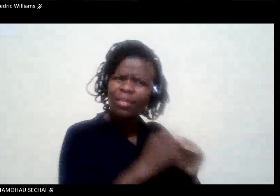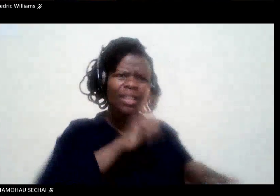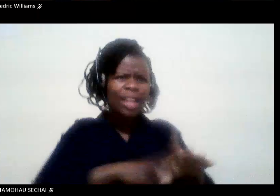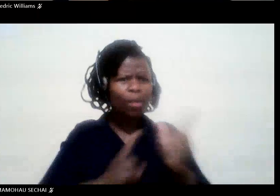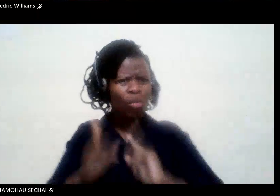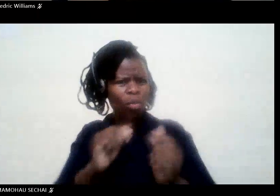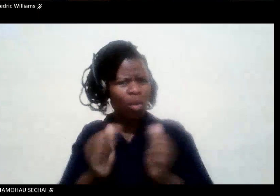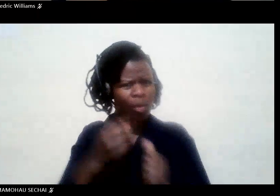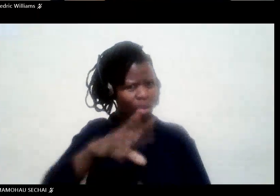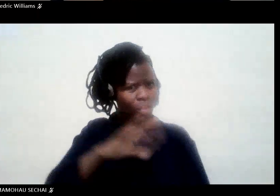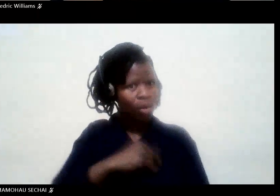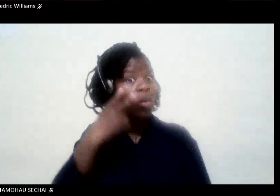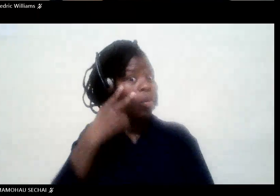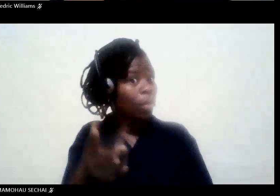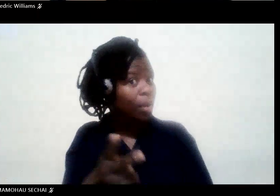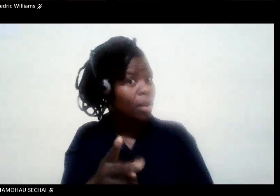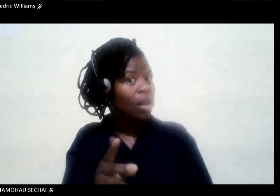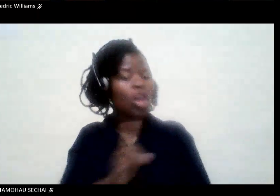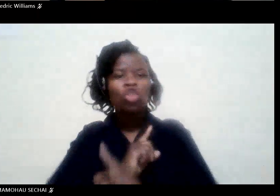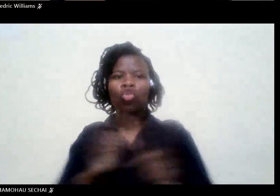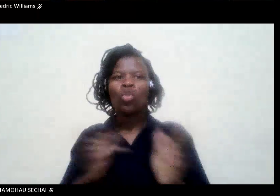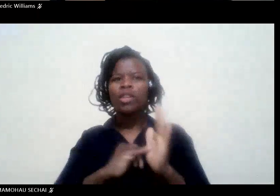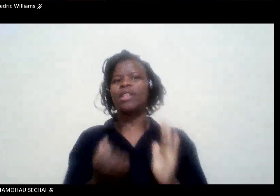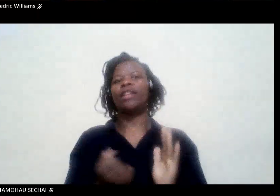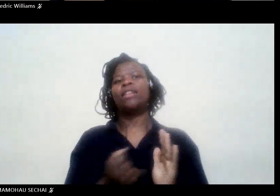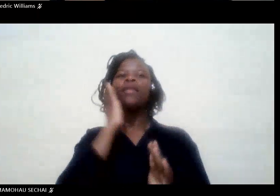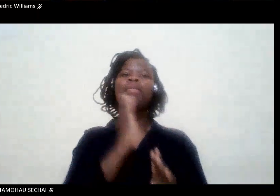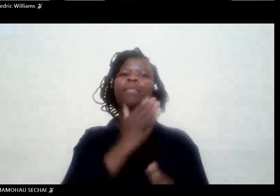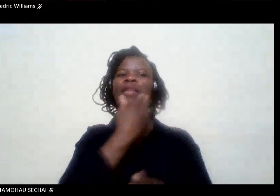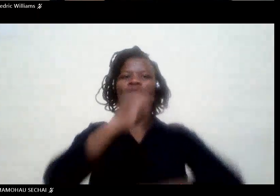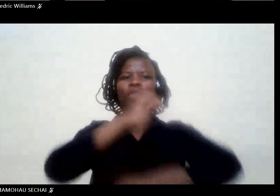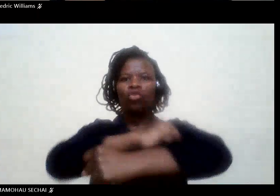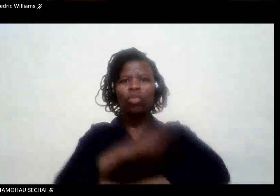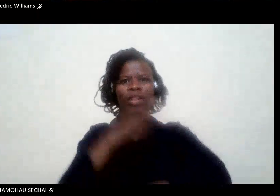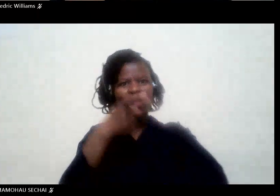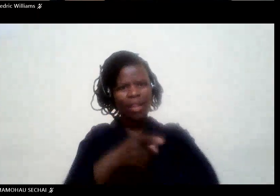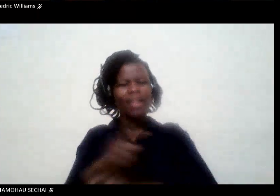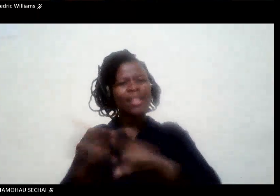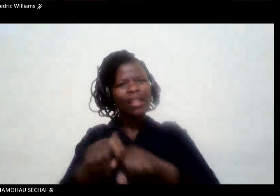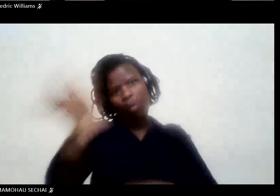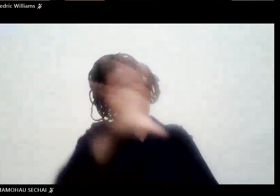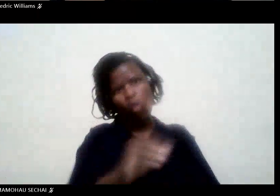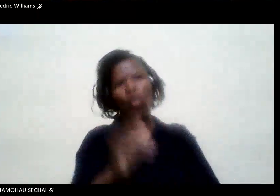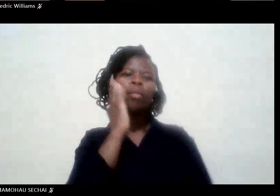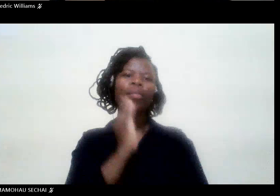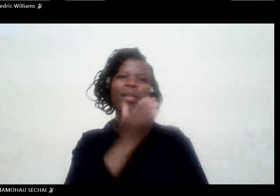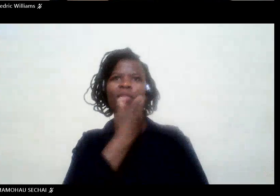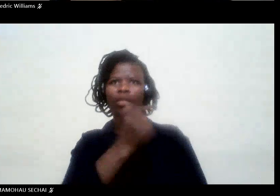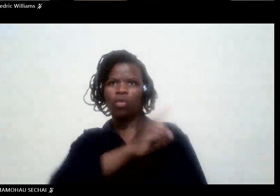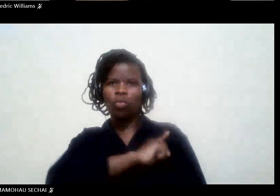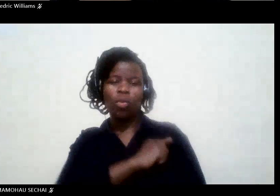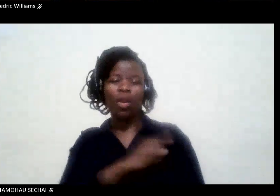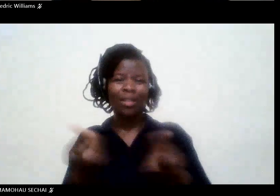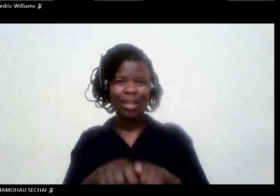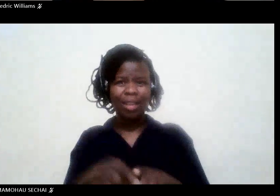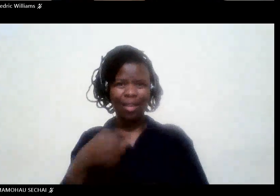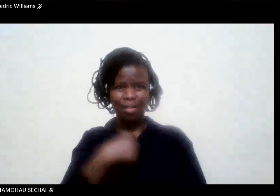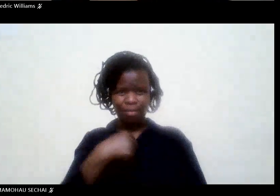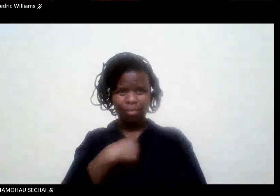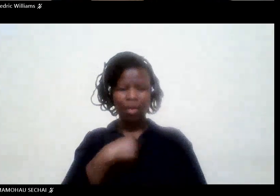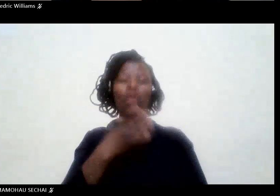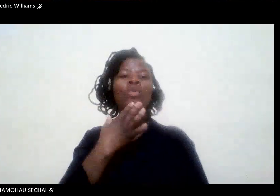So see, it not only benefits the learner who is hearing impaired, it benefits everybody. Because even I, who can speak and